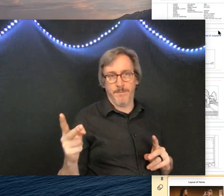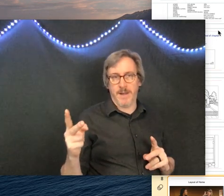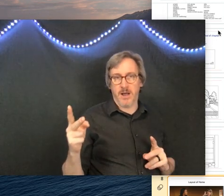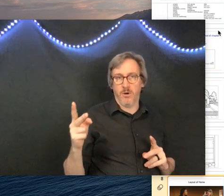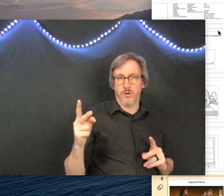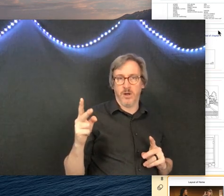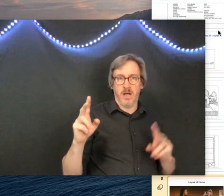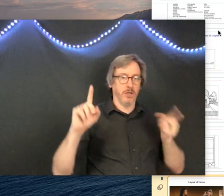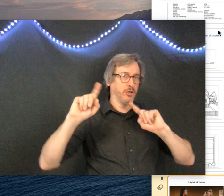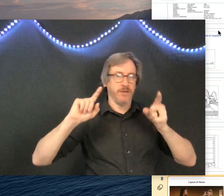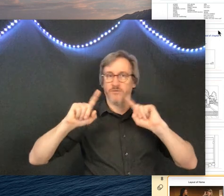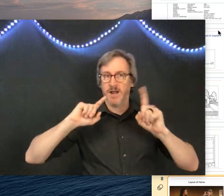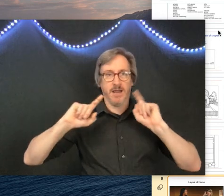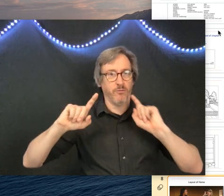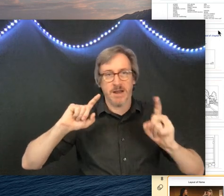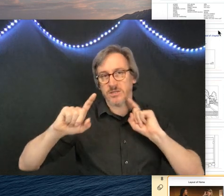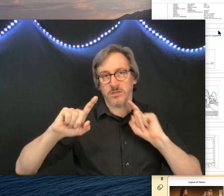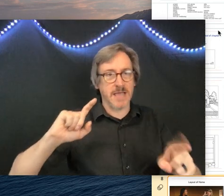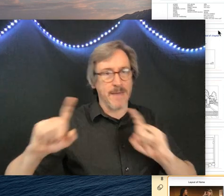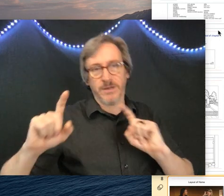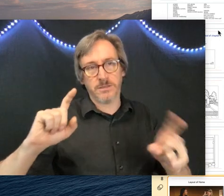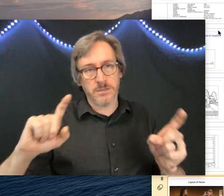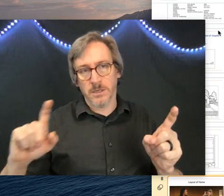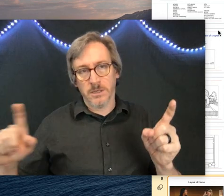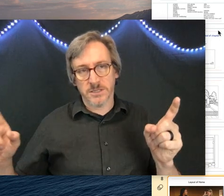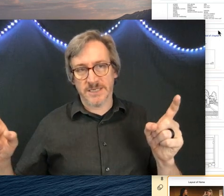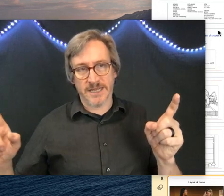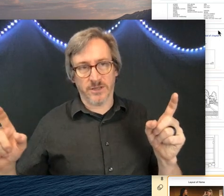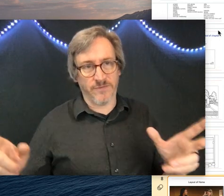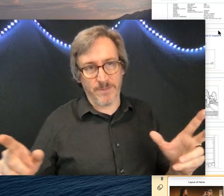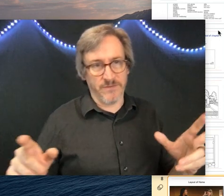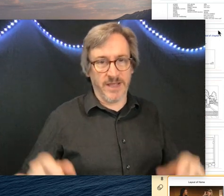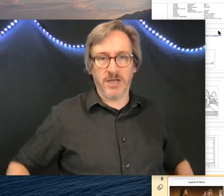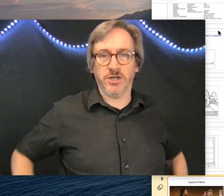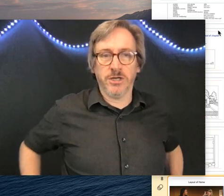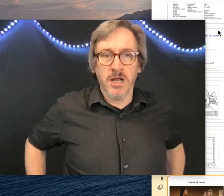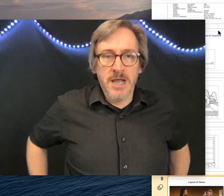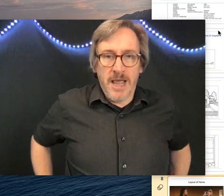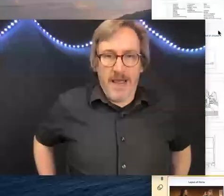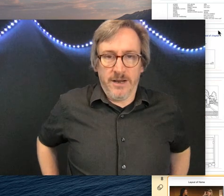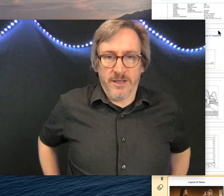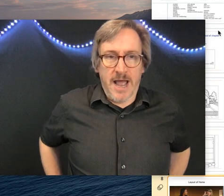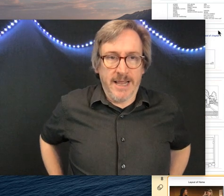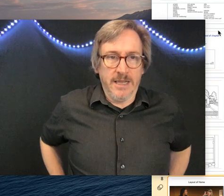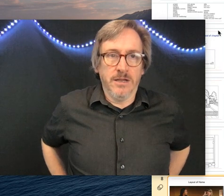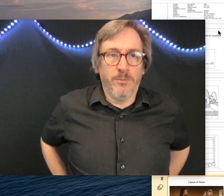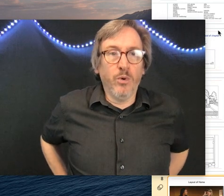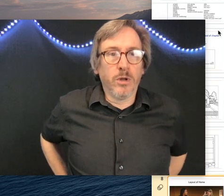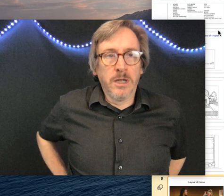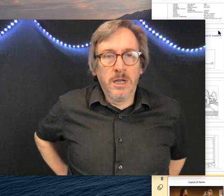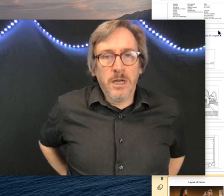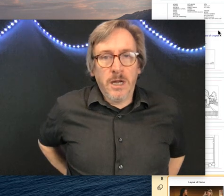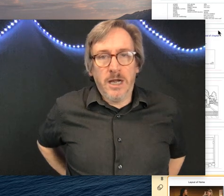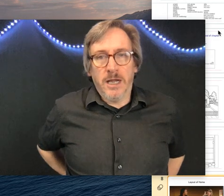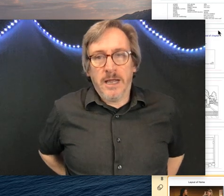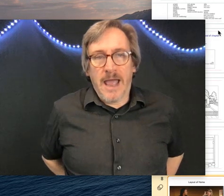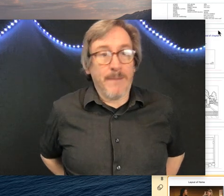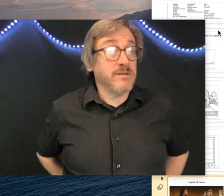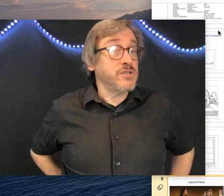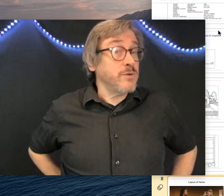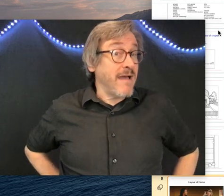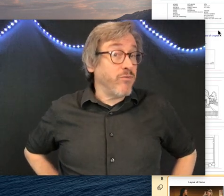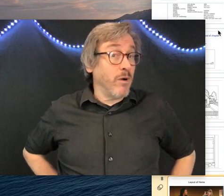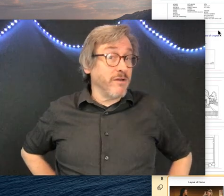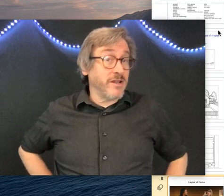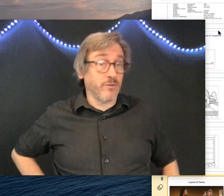talking about looking for a rental cabin to take their family on vacation, and the guy in the pool